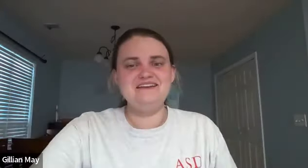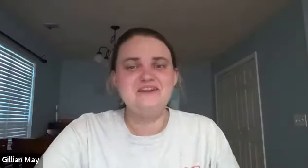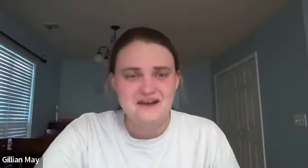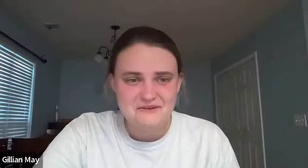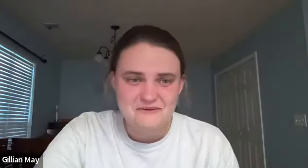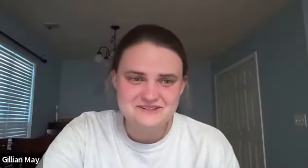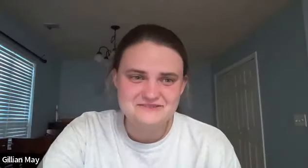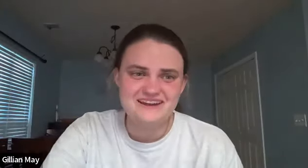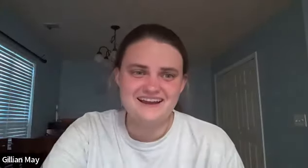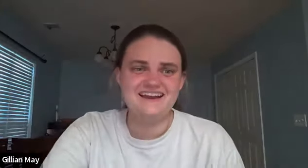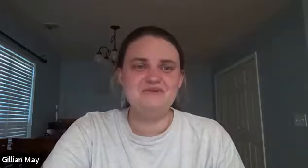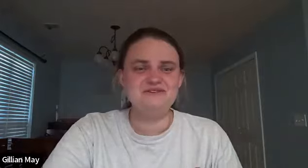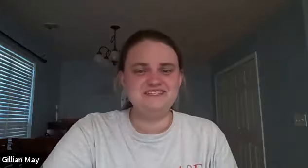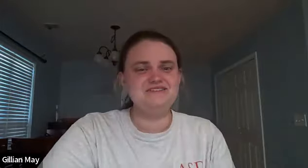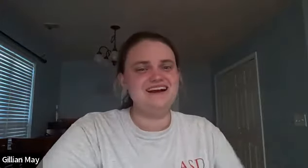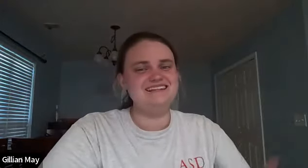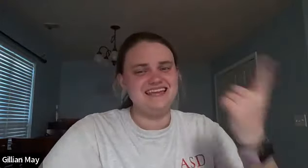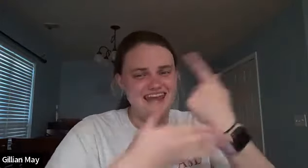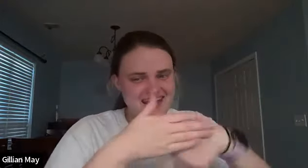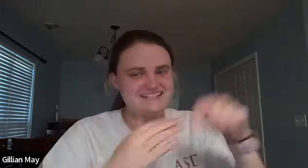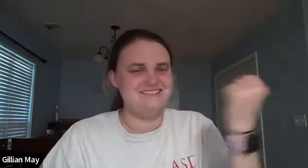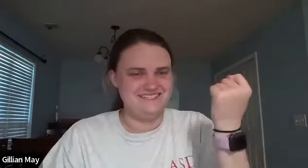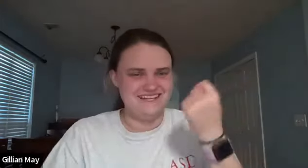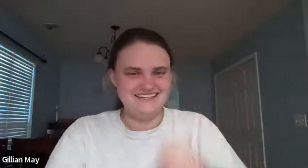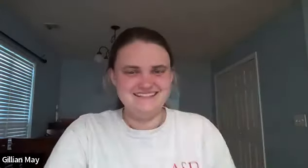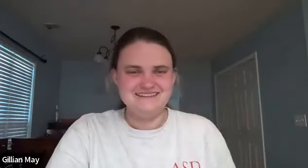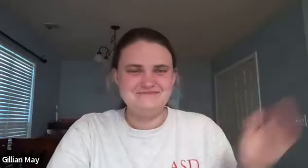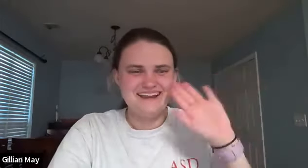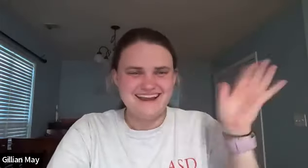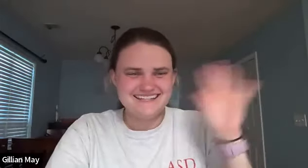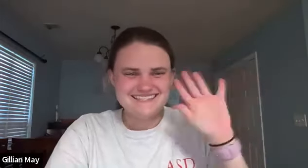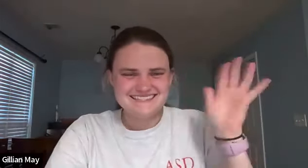right. Y'all have a wonderful night, and I will see you guys next Tuesday. Bye, Thank guys. you.